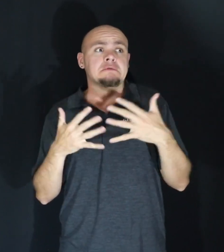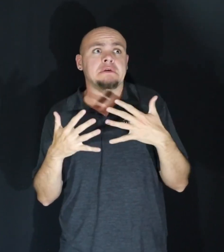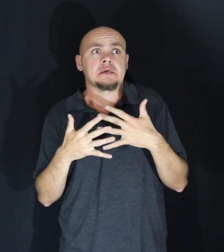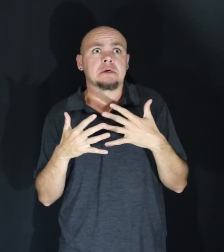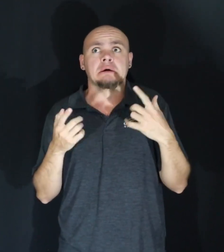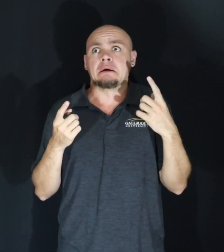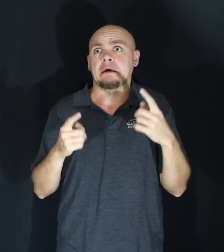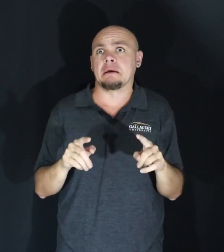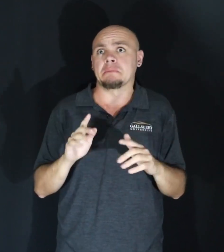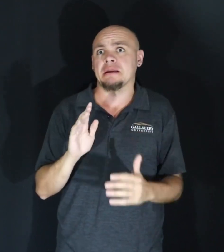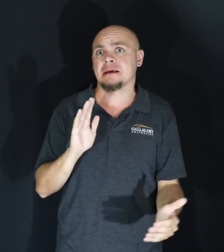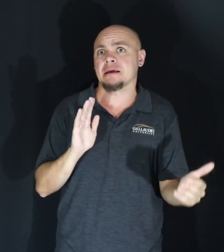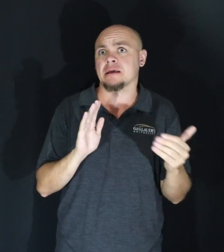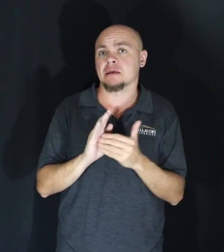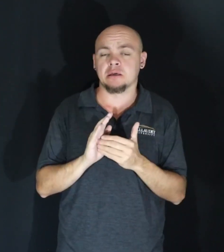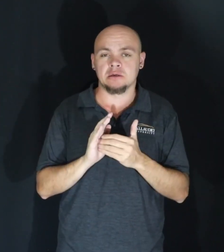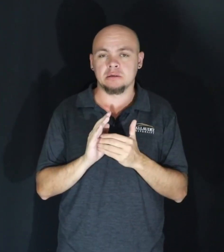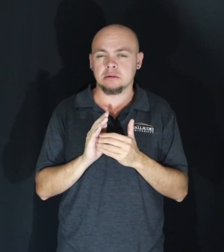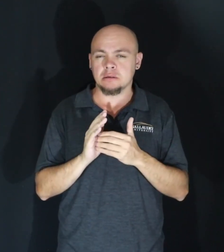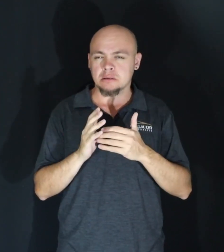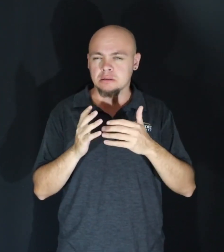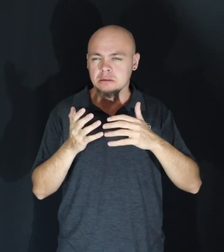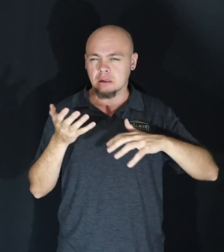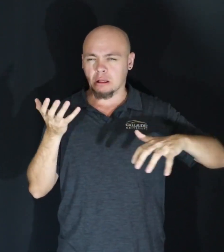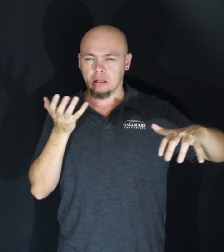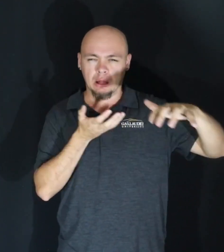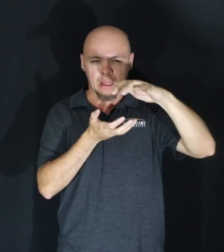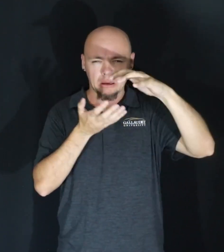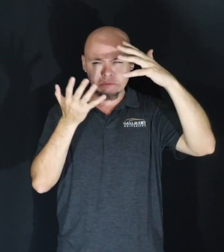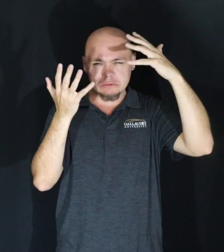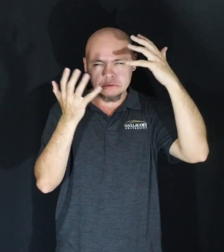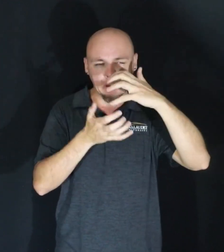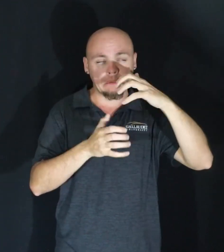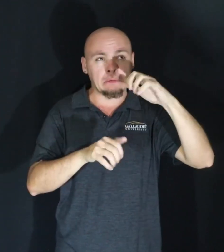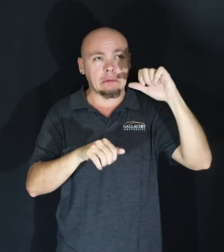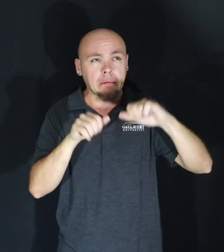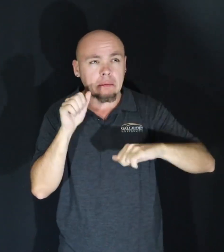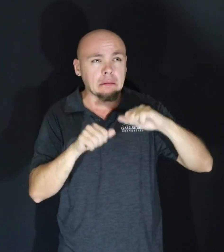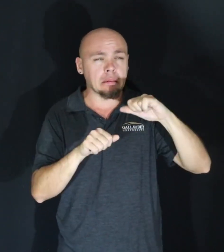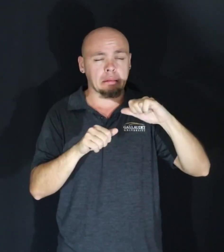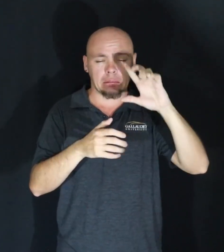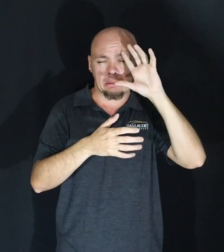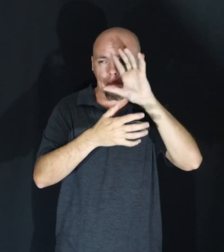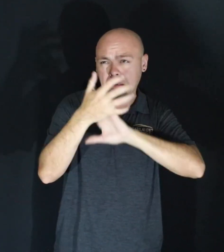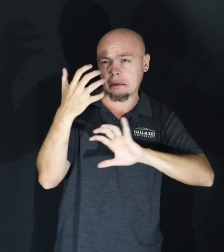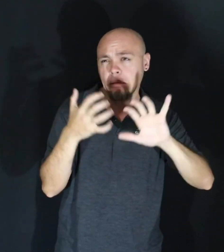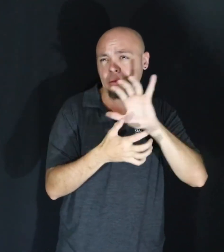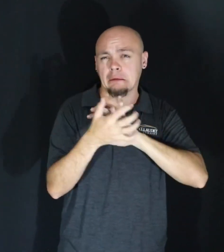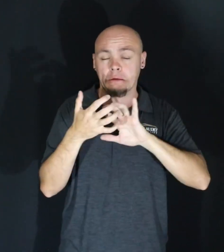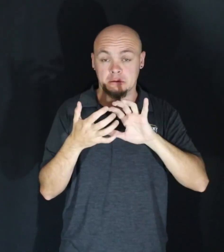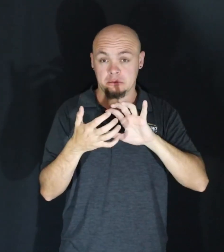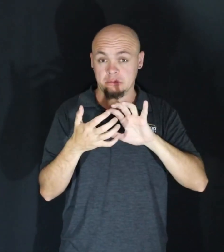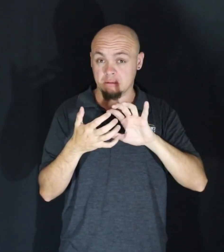happening again? A dark cloud of uncertainty and confusion descended upon me.